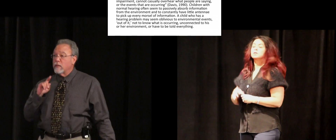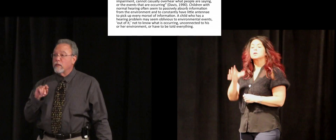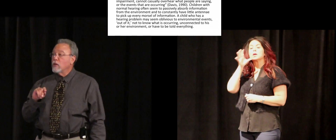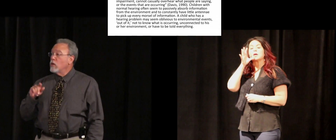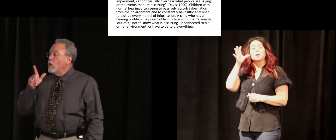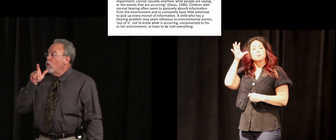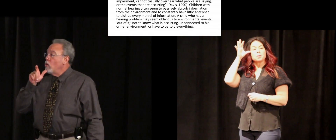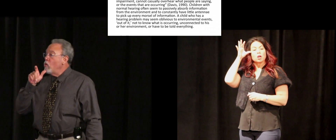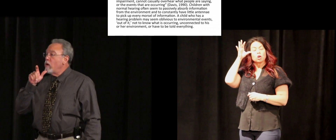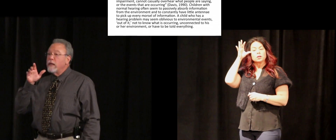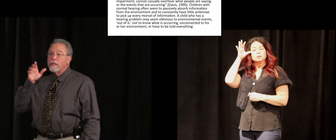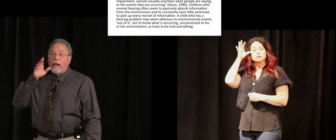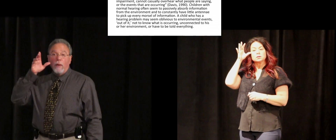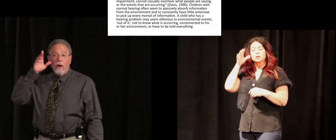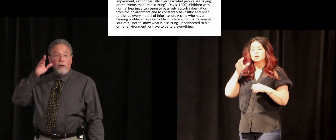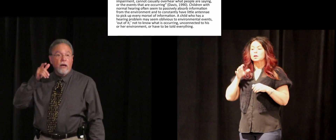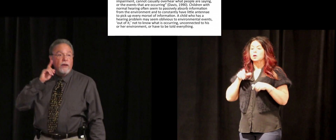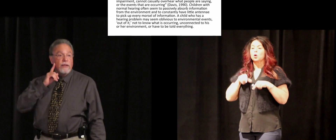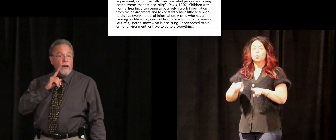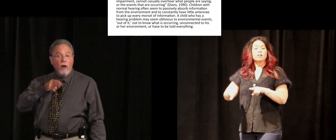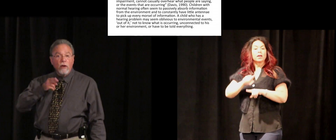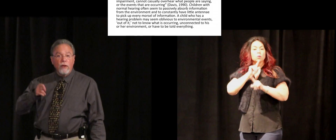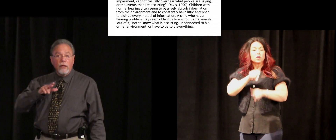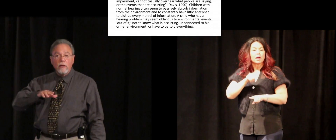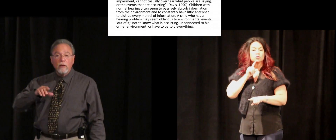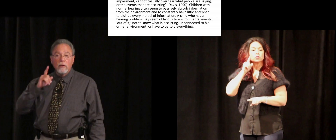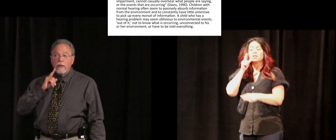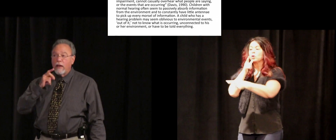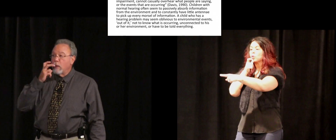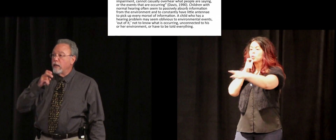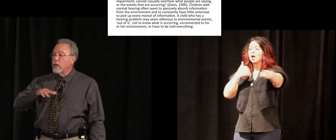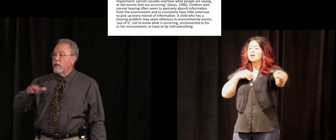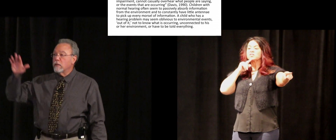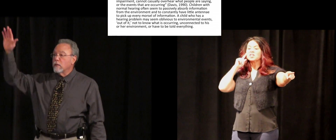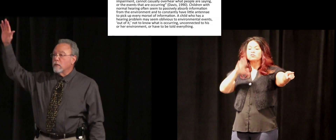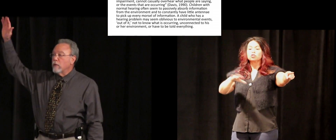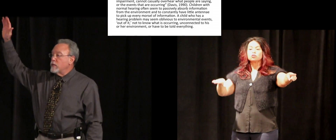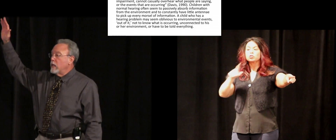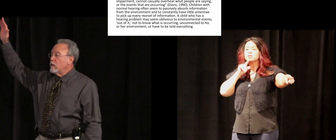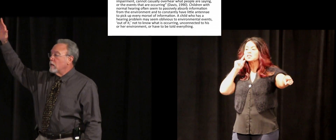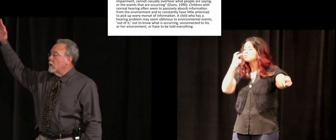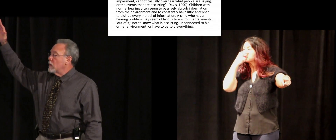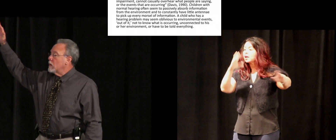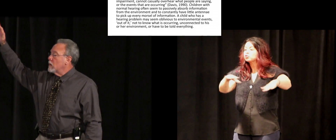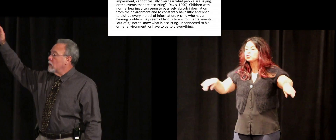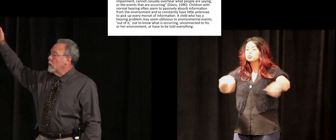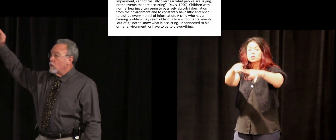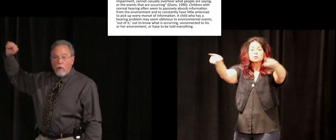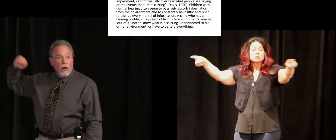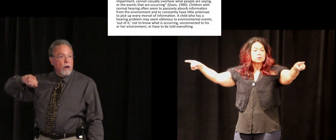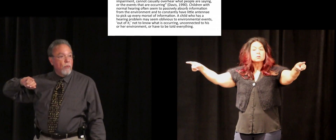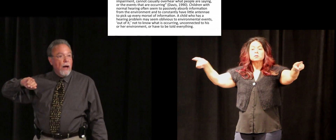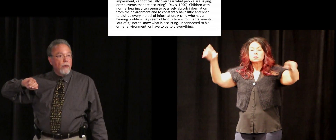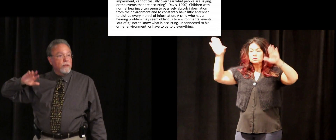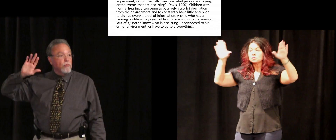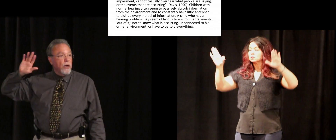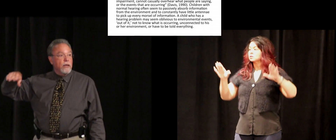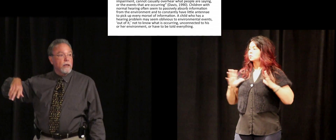If they don't develop autonomy, shame, doubt. They don't trust themselves,